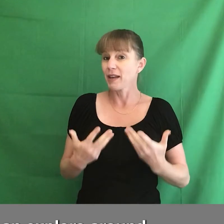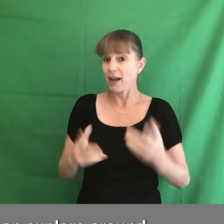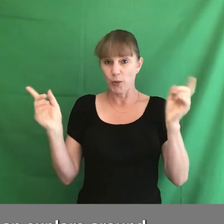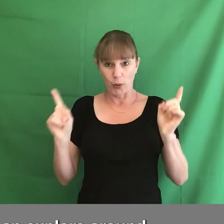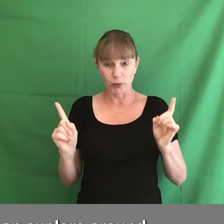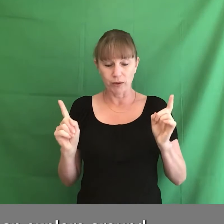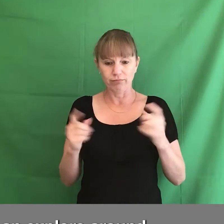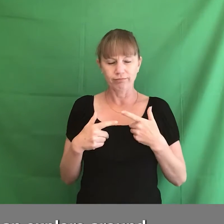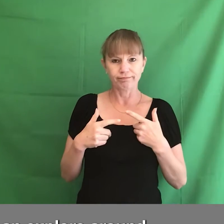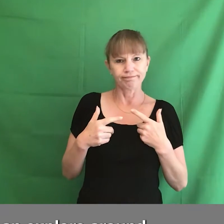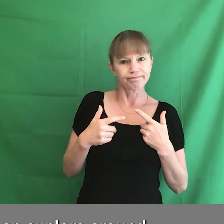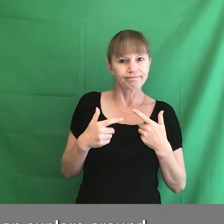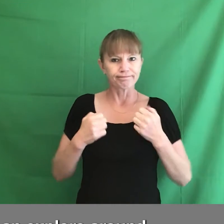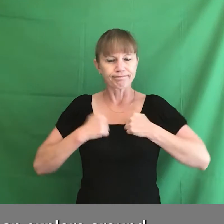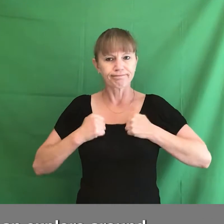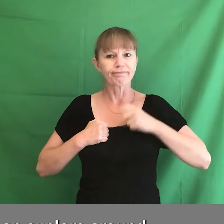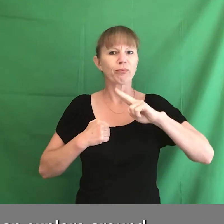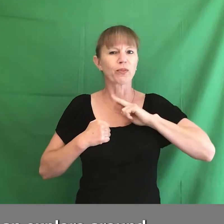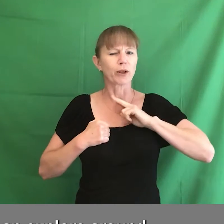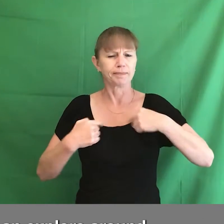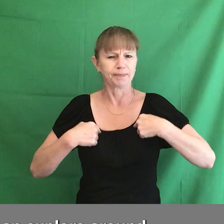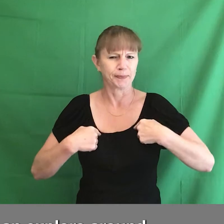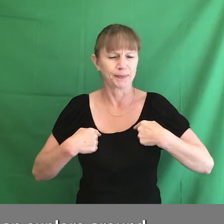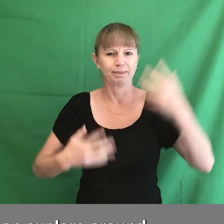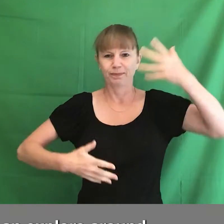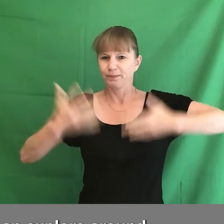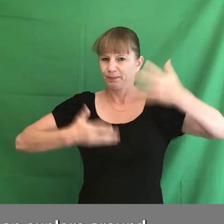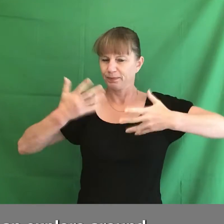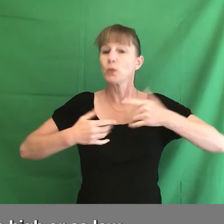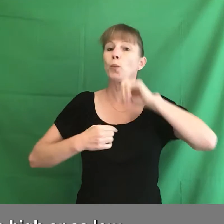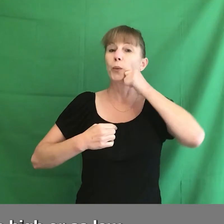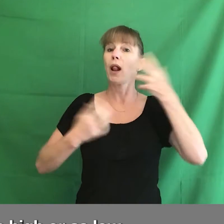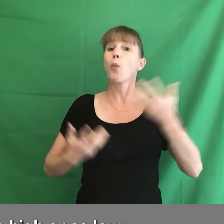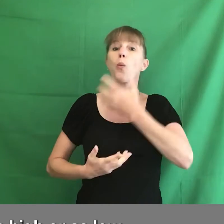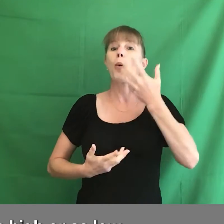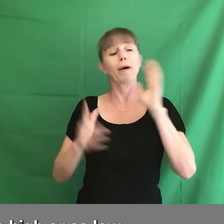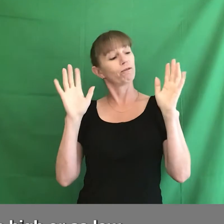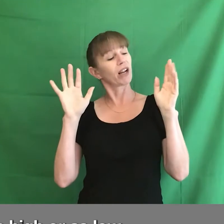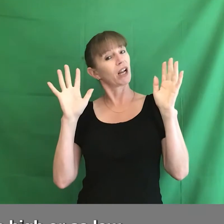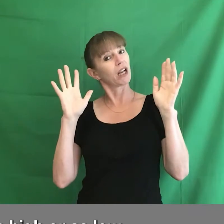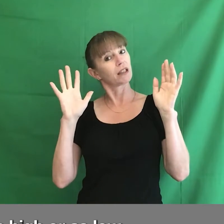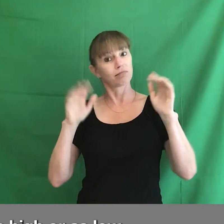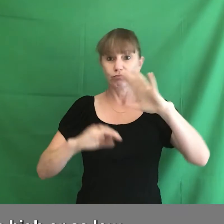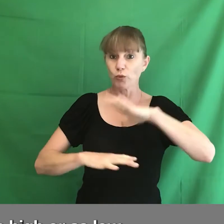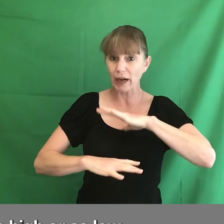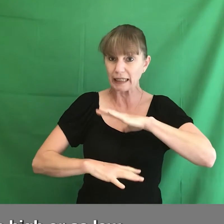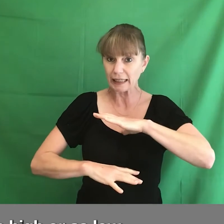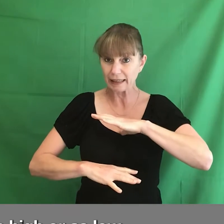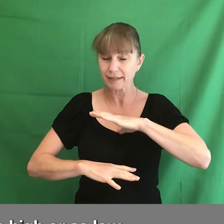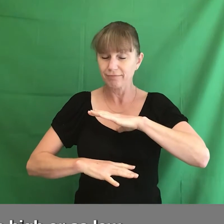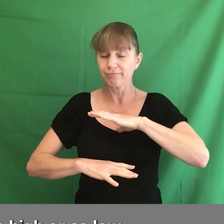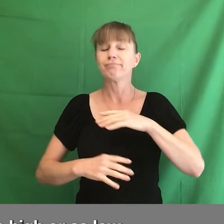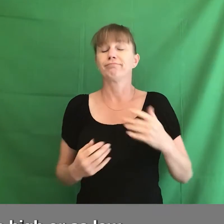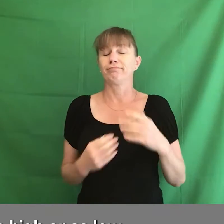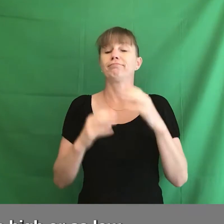And now we're going to have an explore around all our voice using that sound. So slide up and down, go as high or as low,